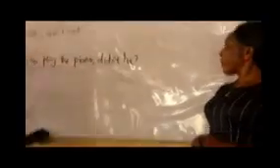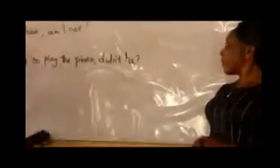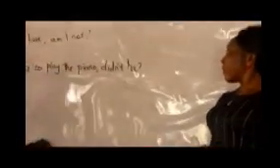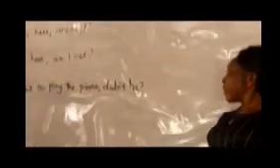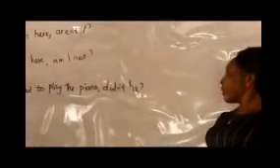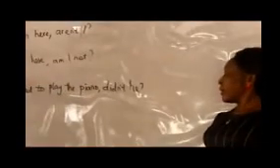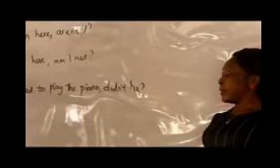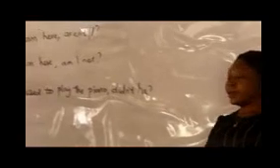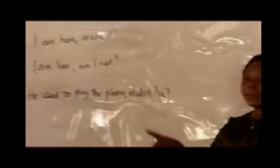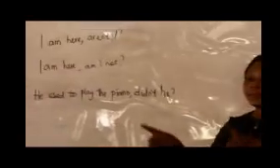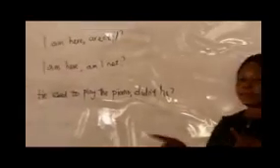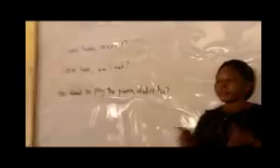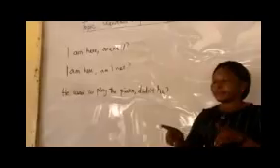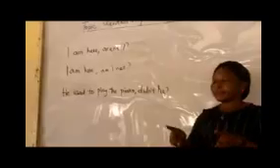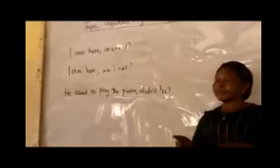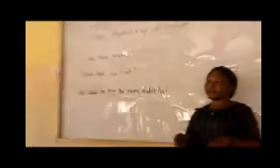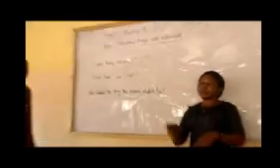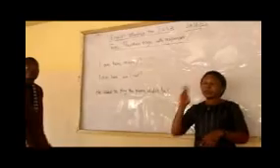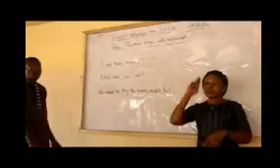didn't he?